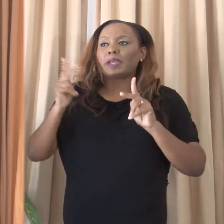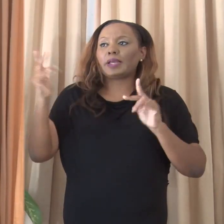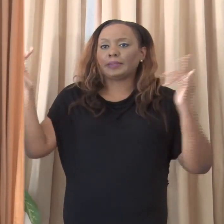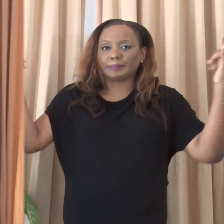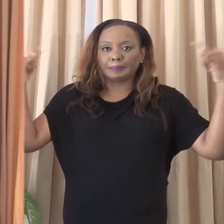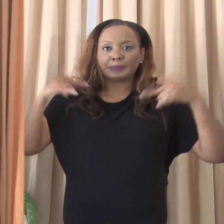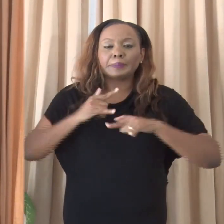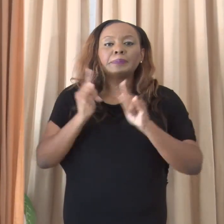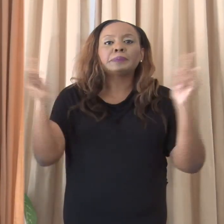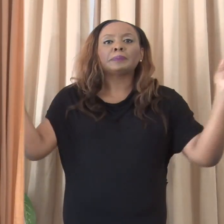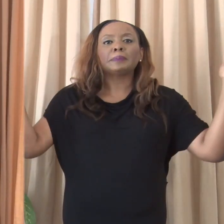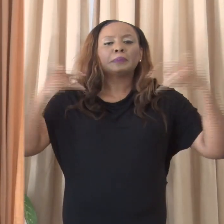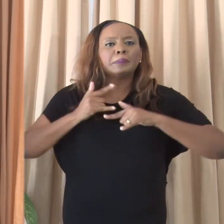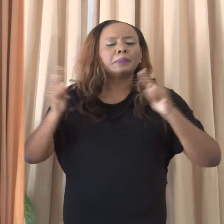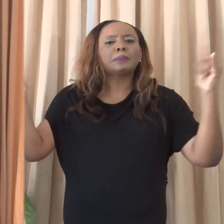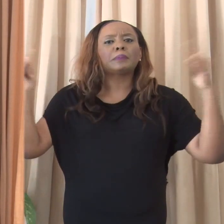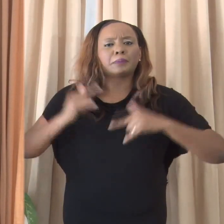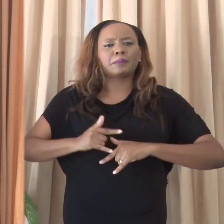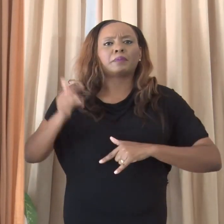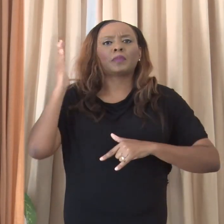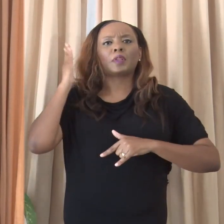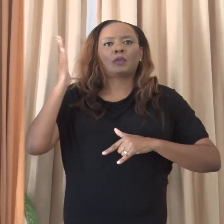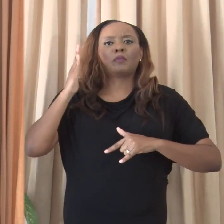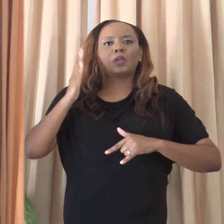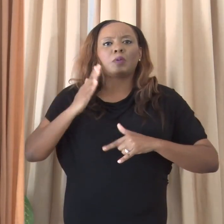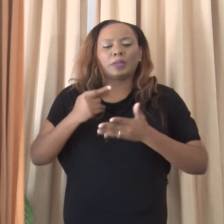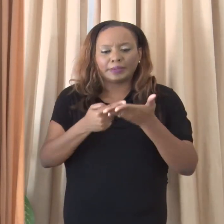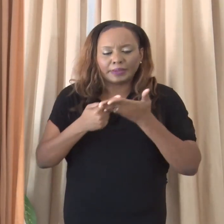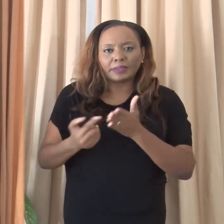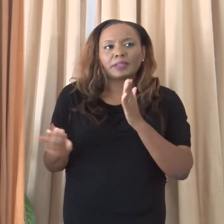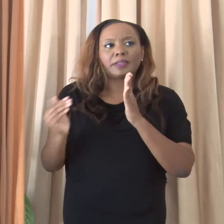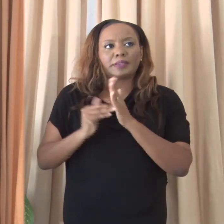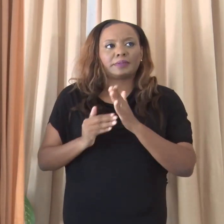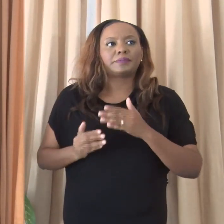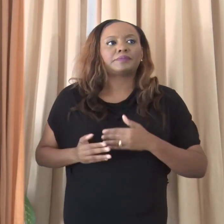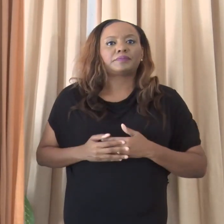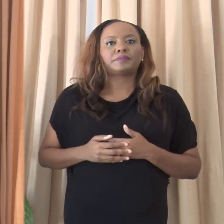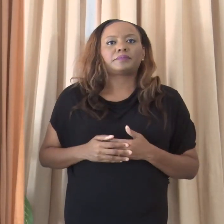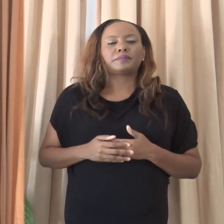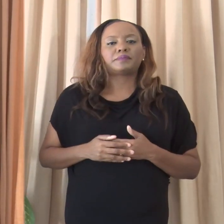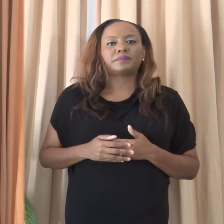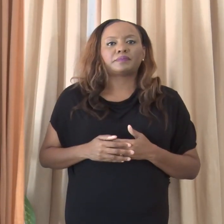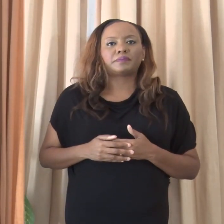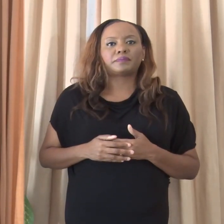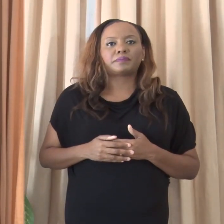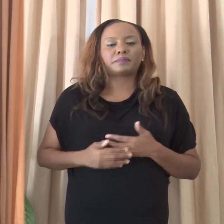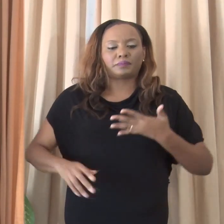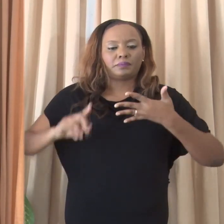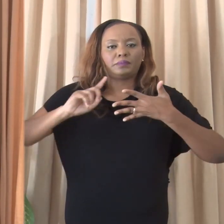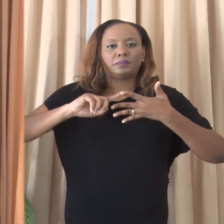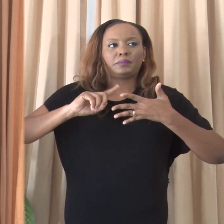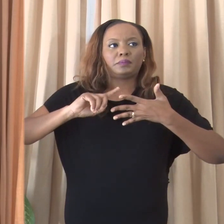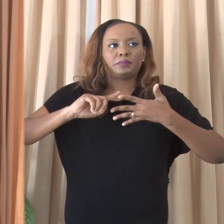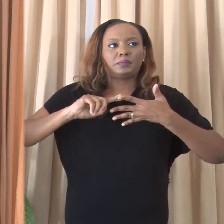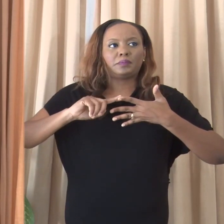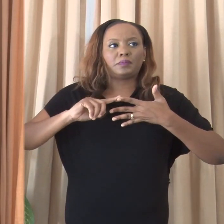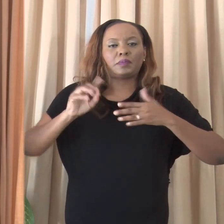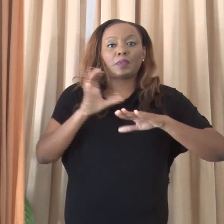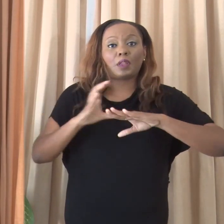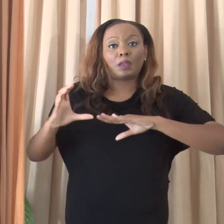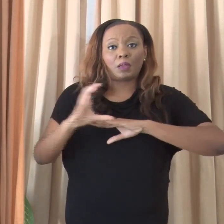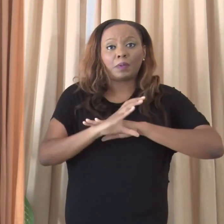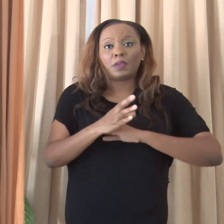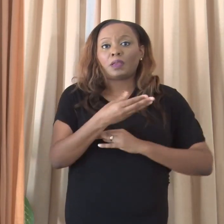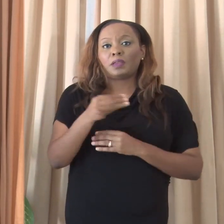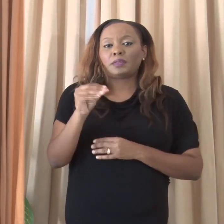are appropriate in Europe. The next market I would want to speak to is Caribbean and Latin